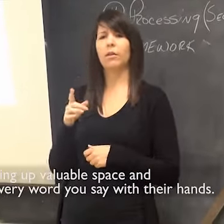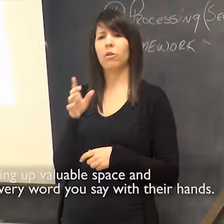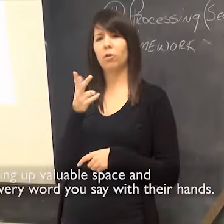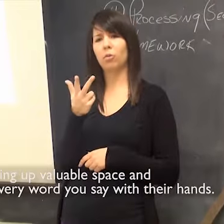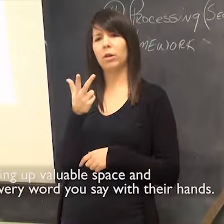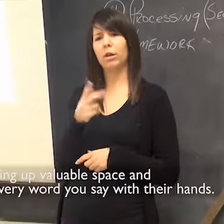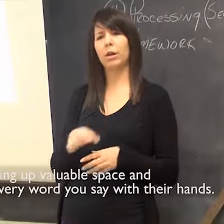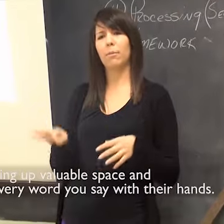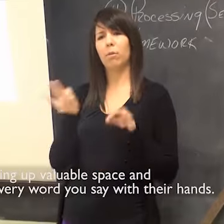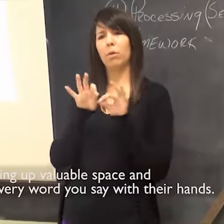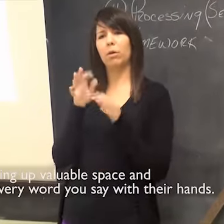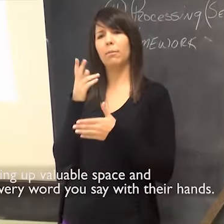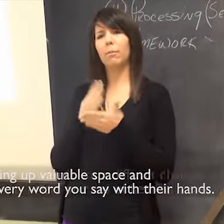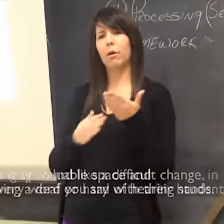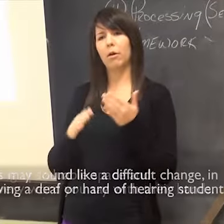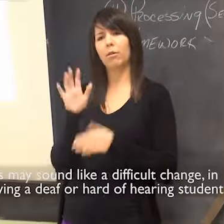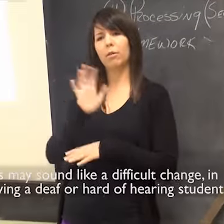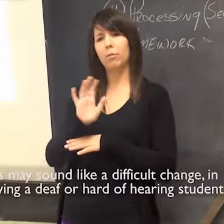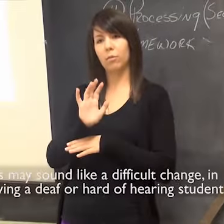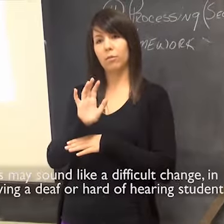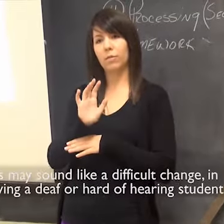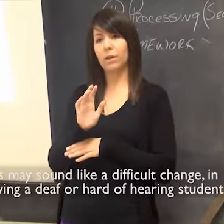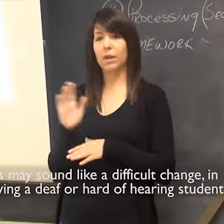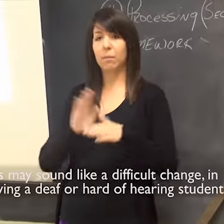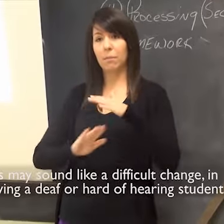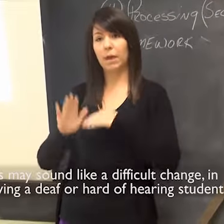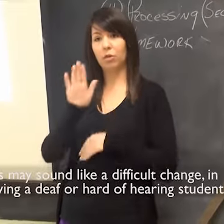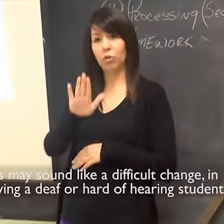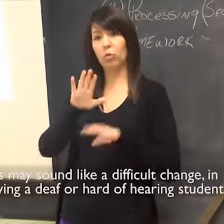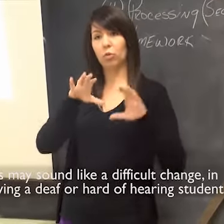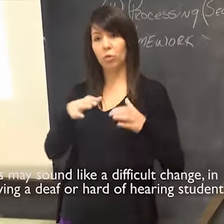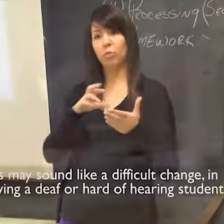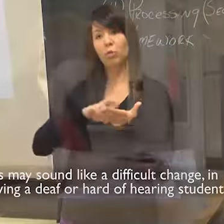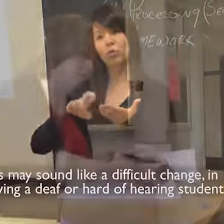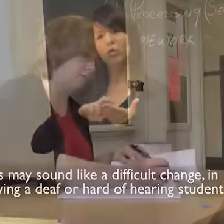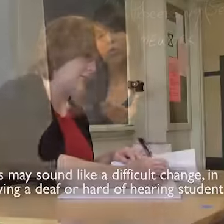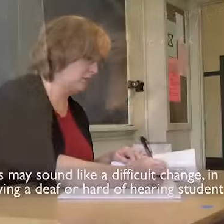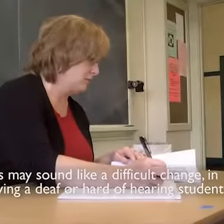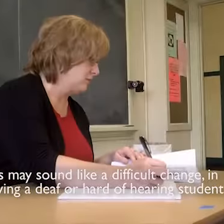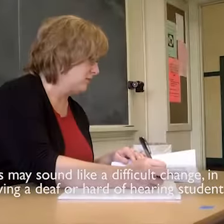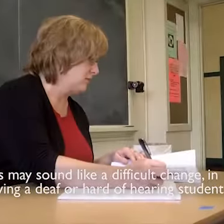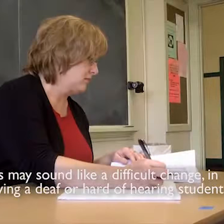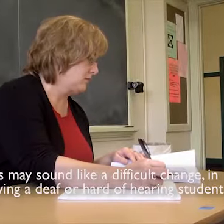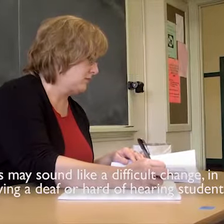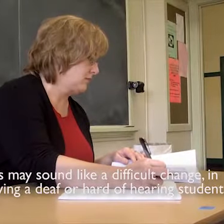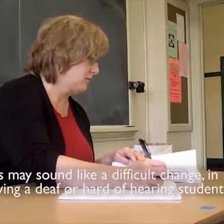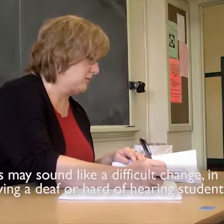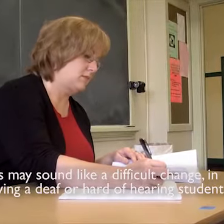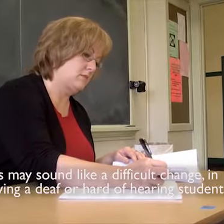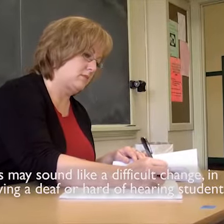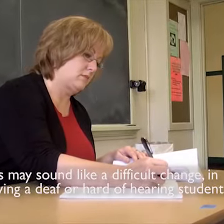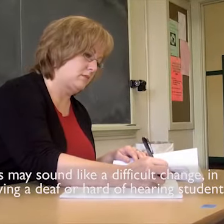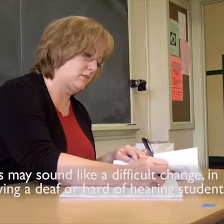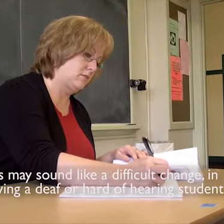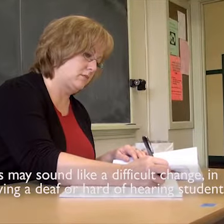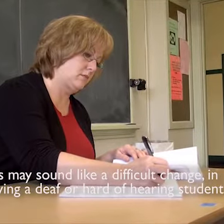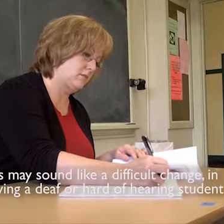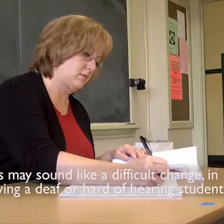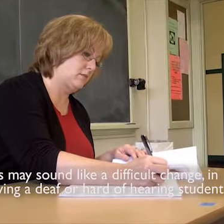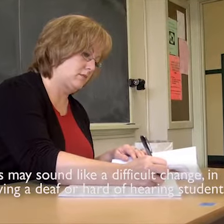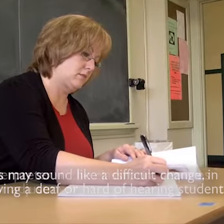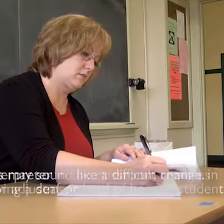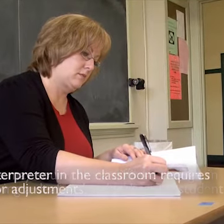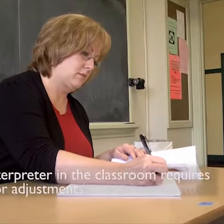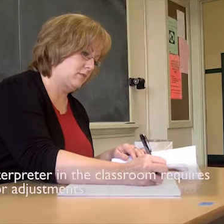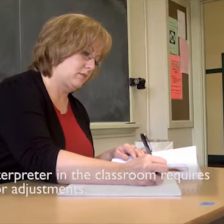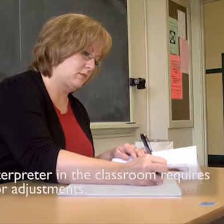word you say with their hands. While this may sound like a difficult change, in reality, having a deaf or hard of